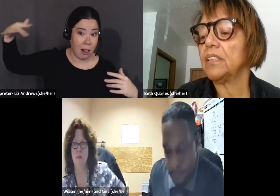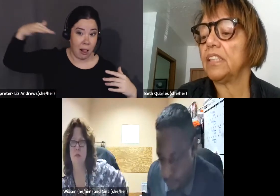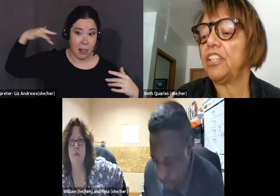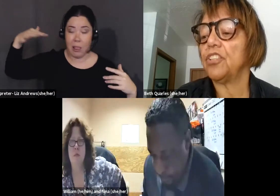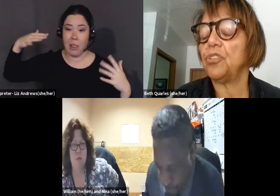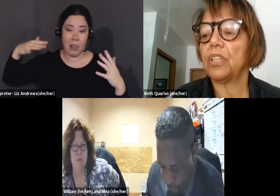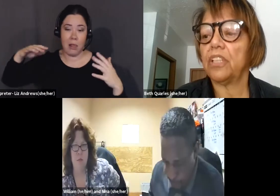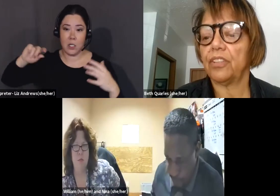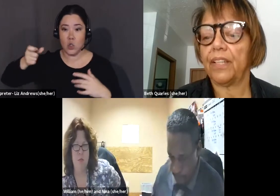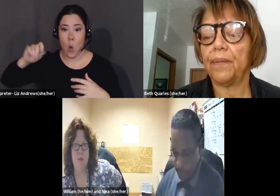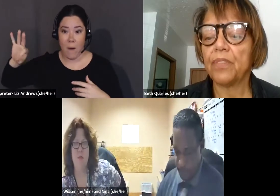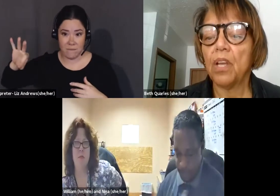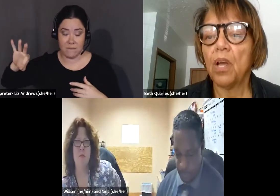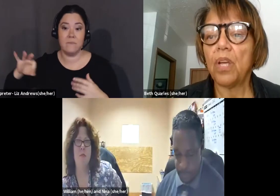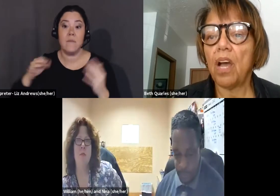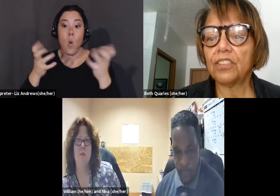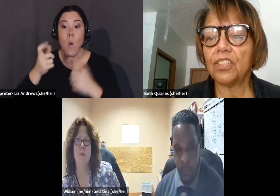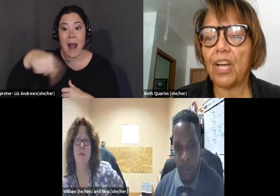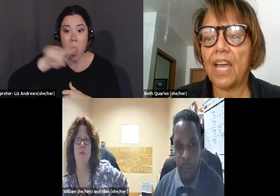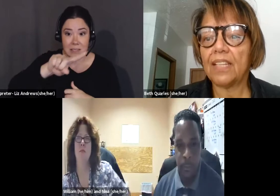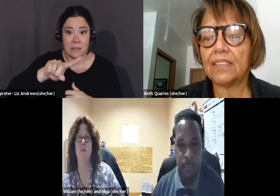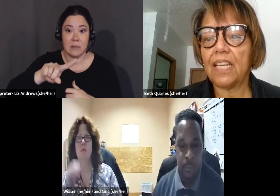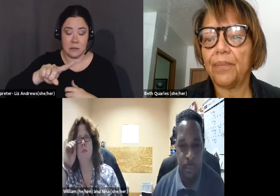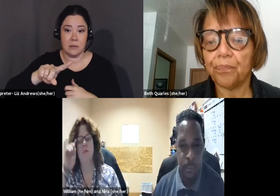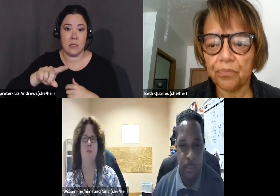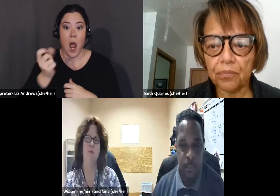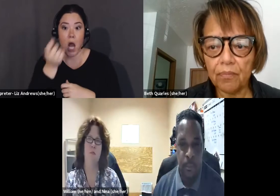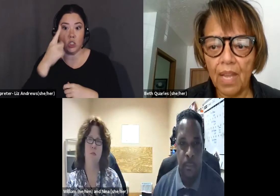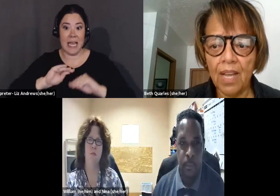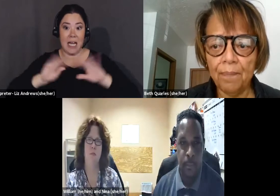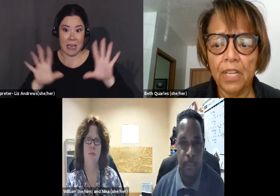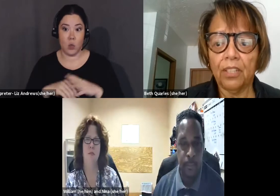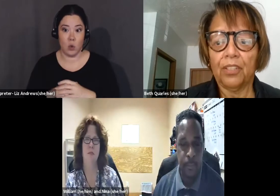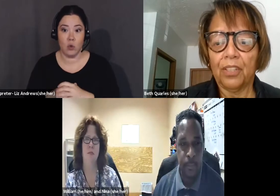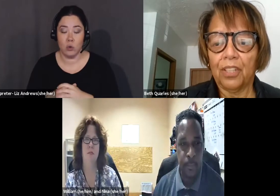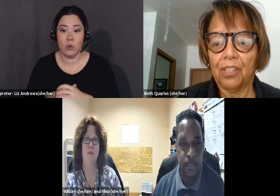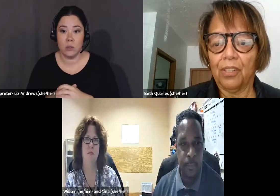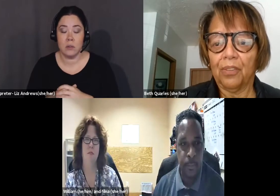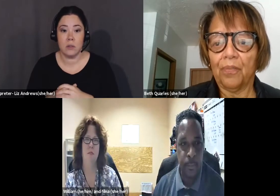allow us to hear you clearly. We also ask that